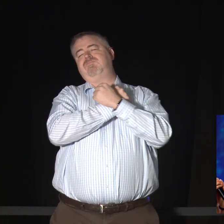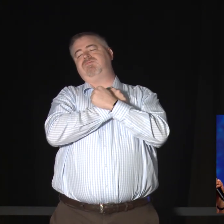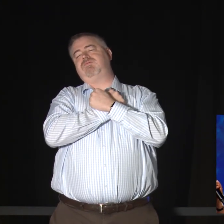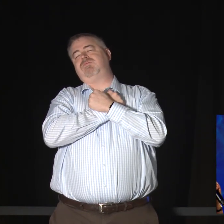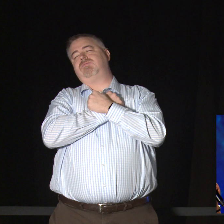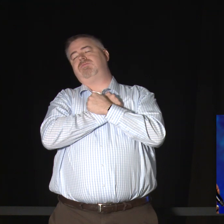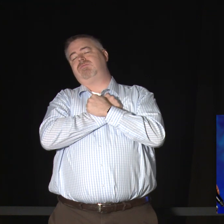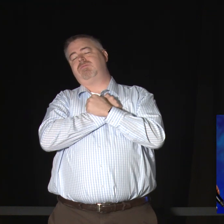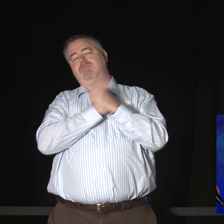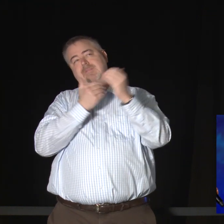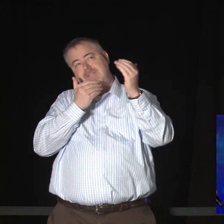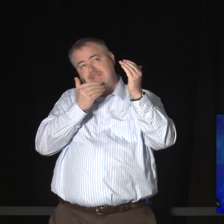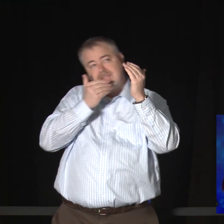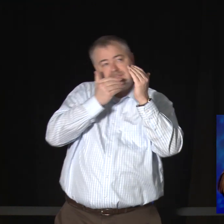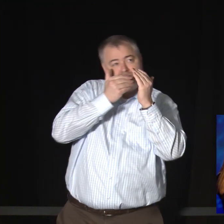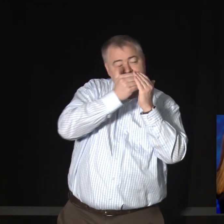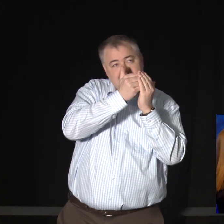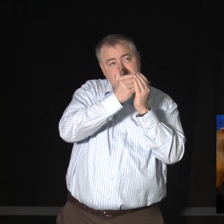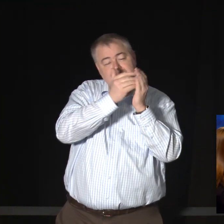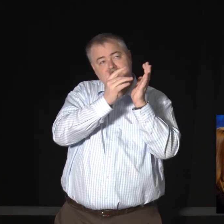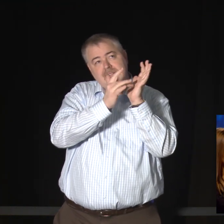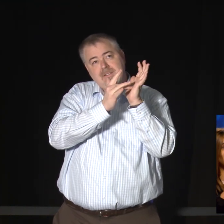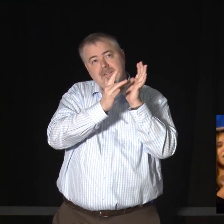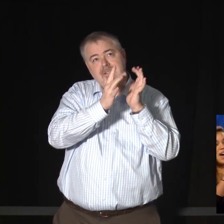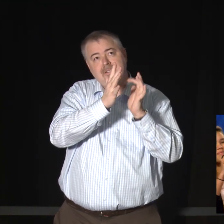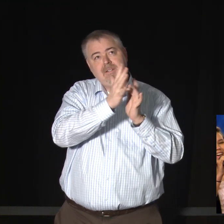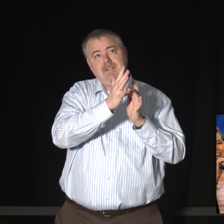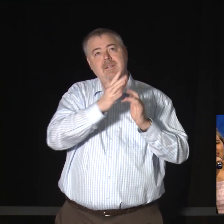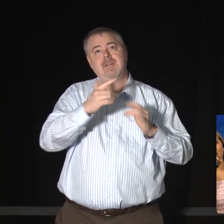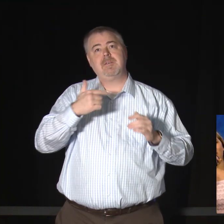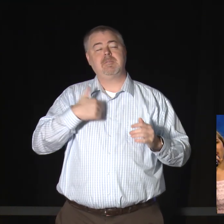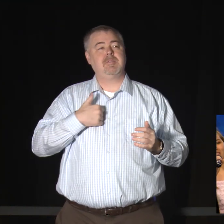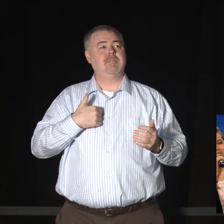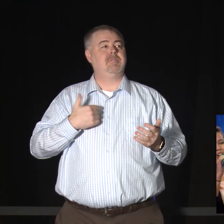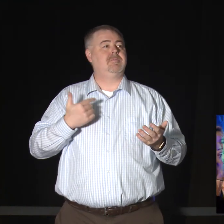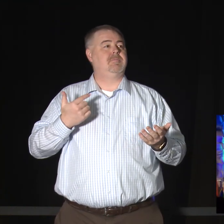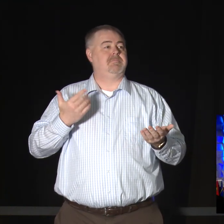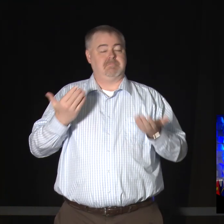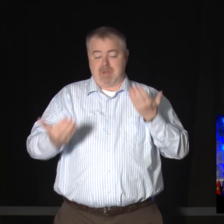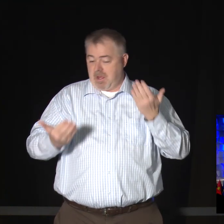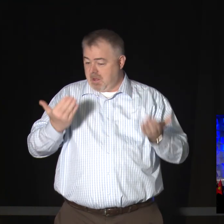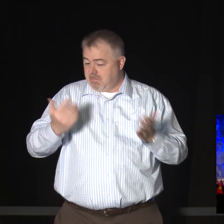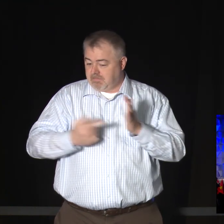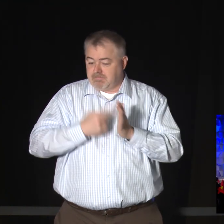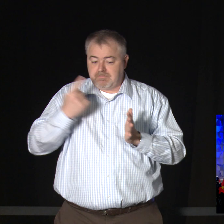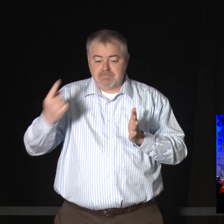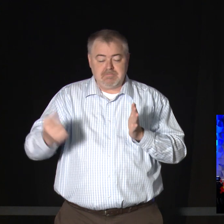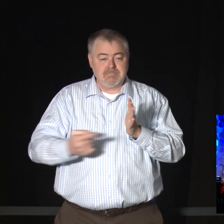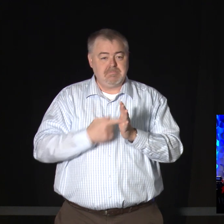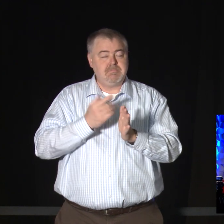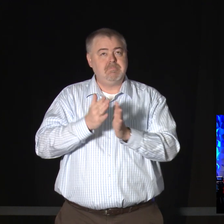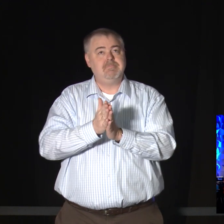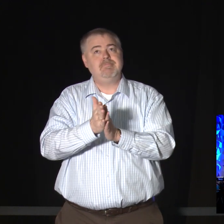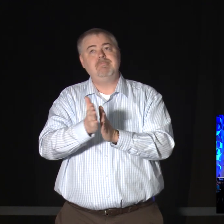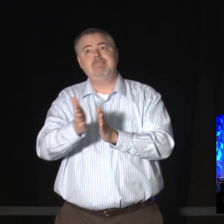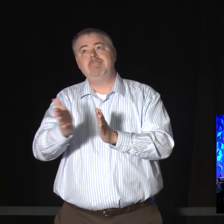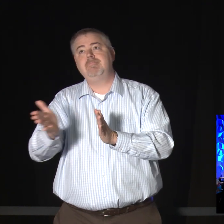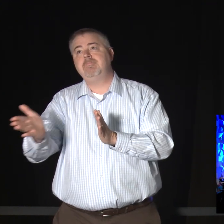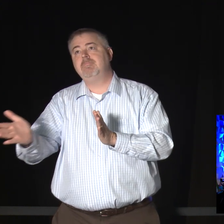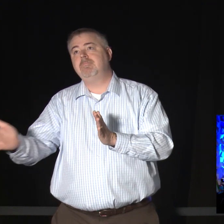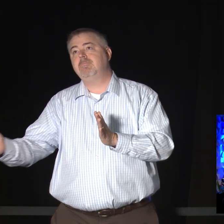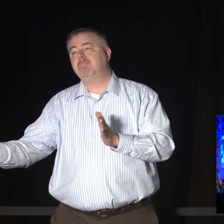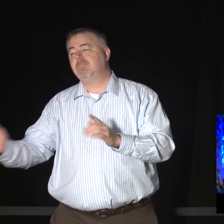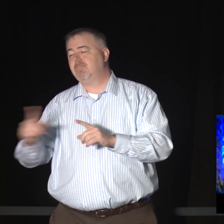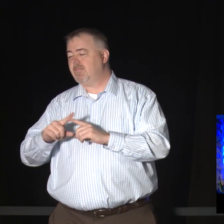love. At Jesus' knee, though I may go astray, I'll always find